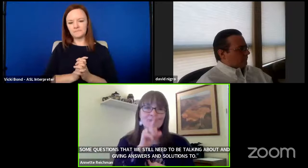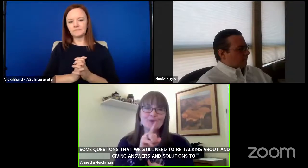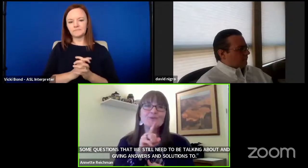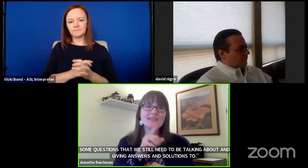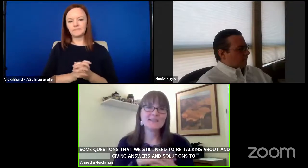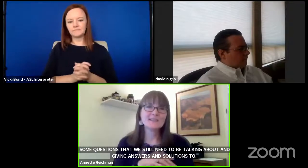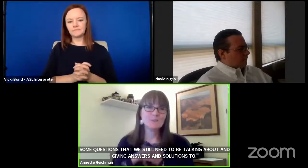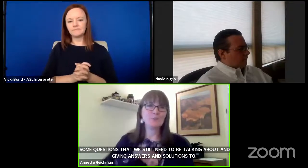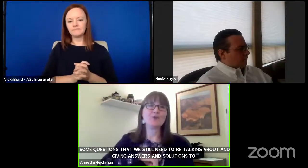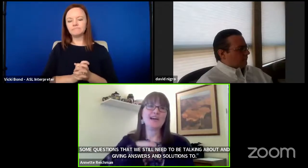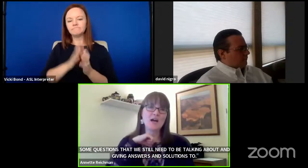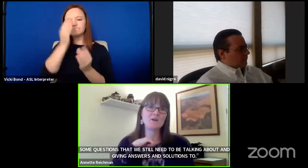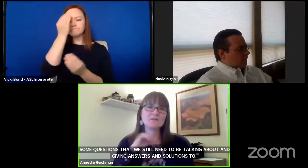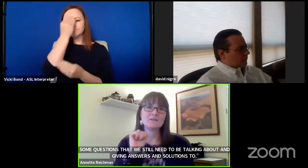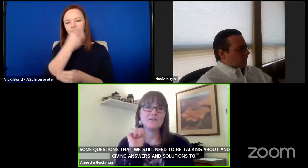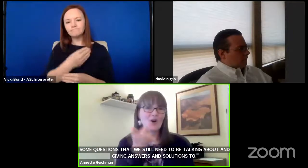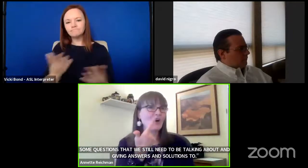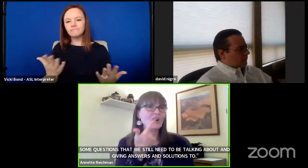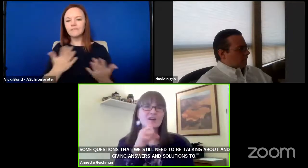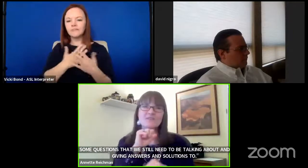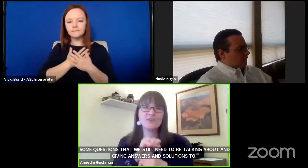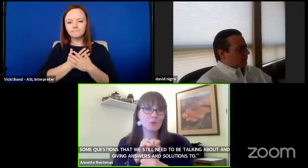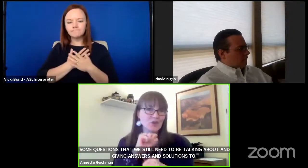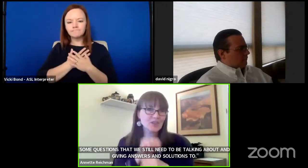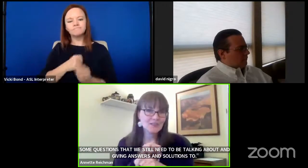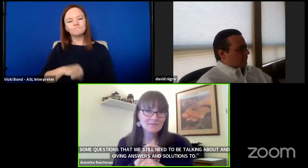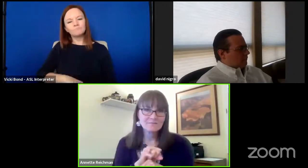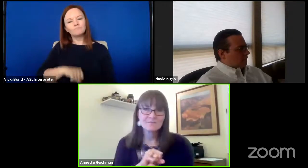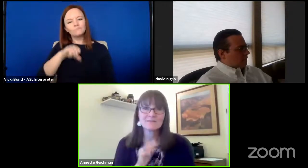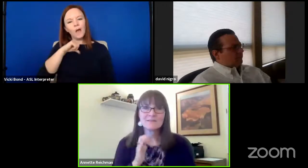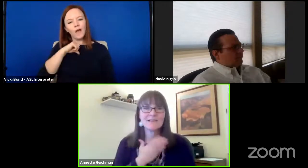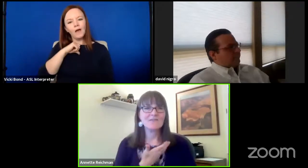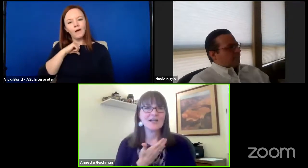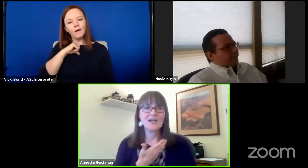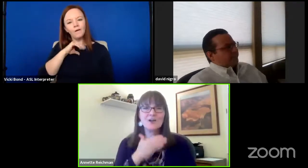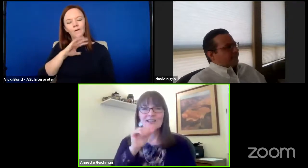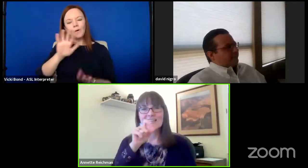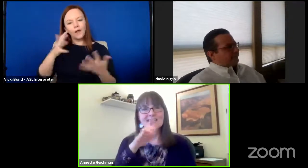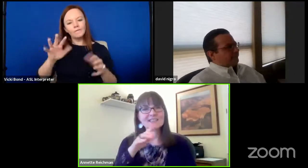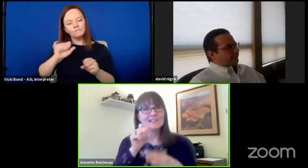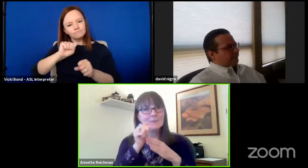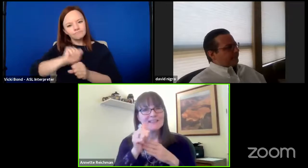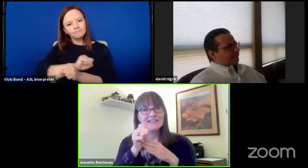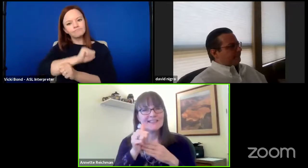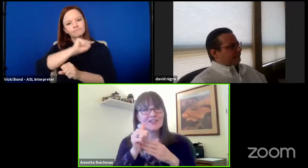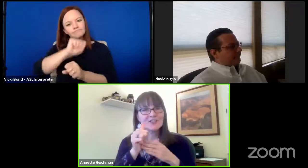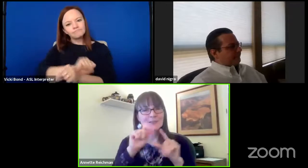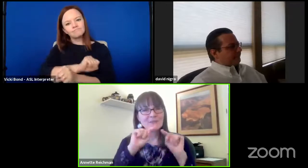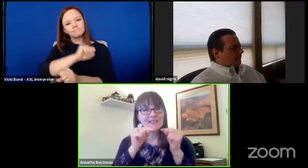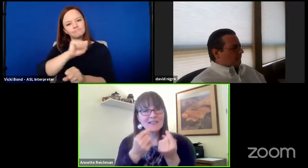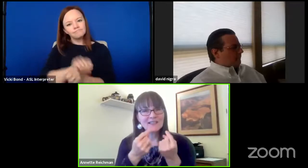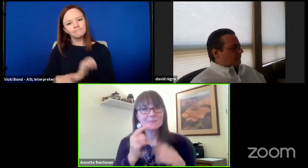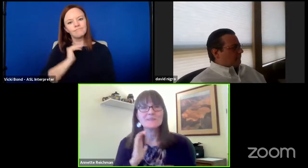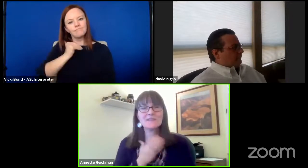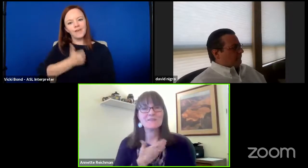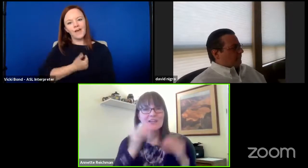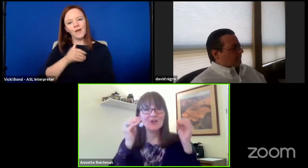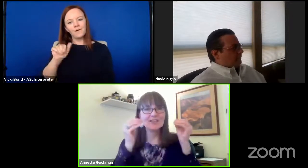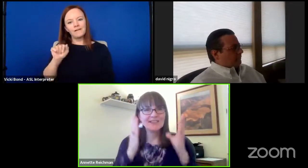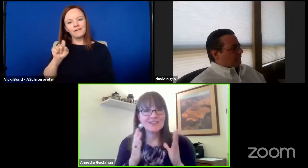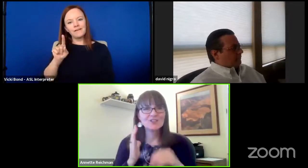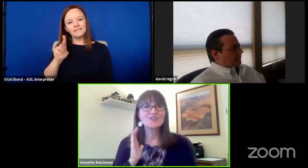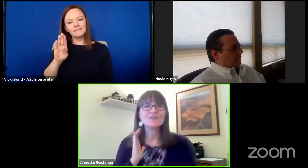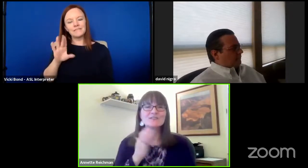that. I'm truly proud of all the work of our ASDB leadership team,